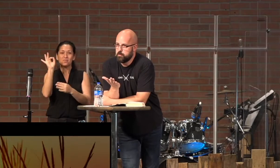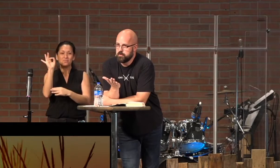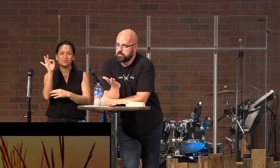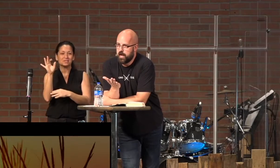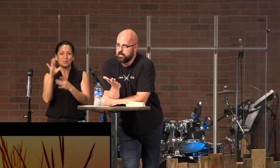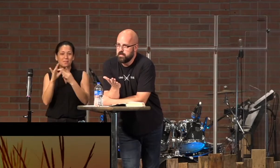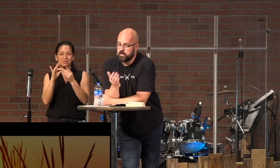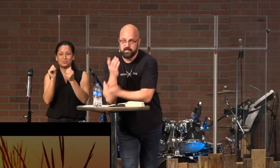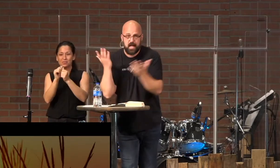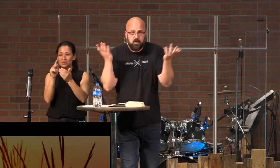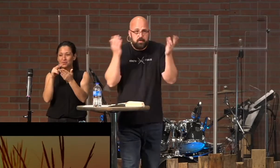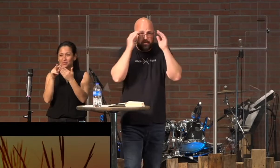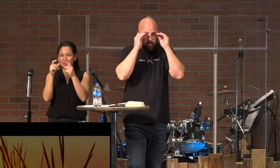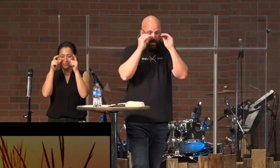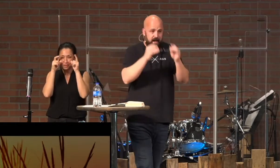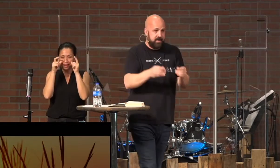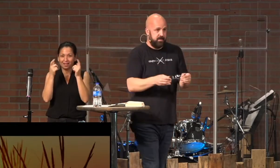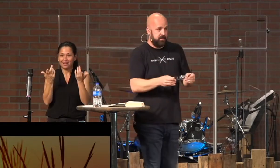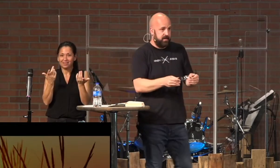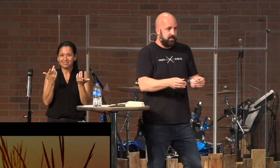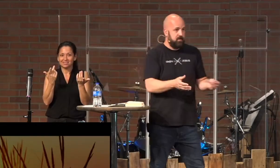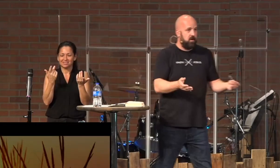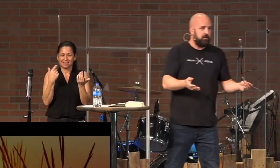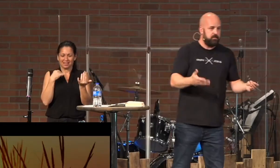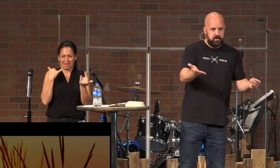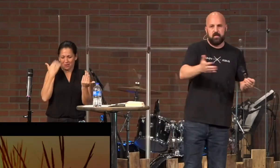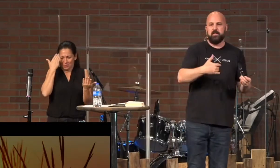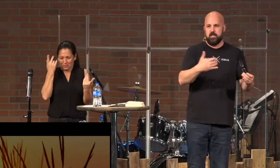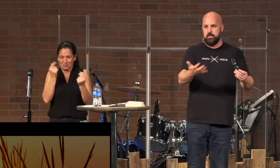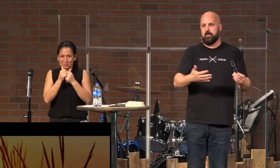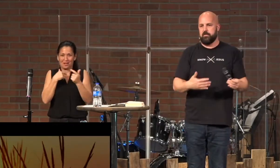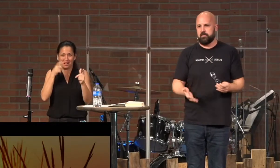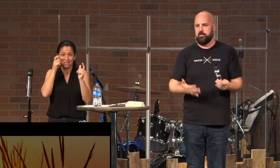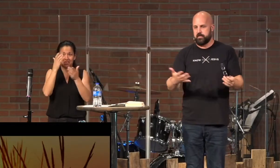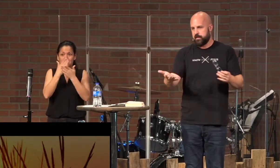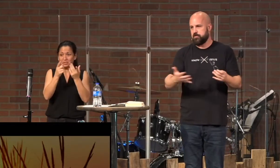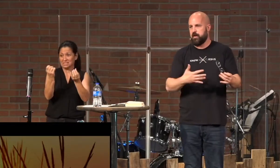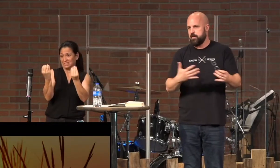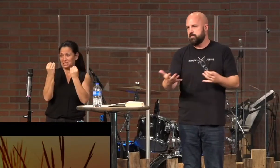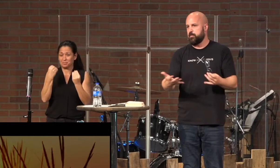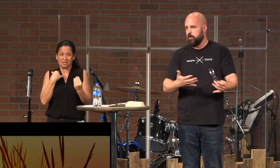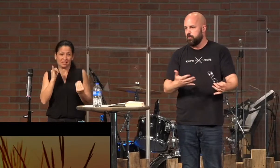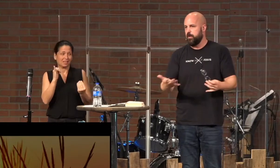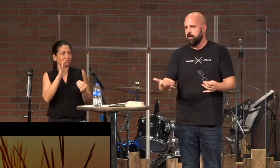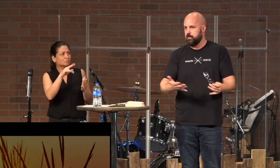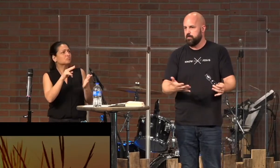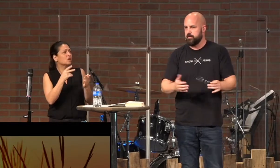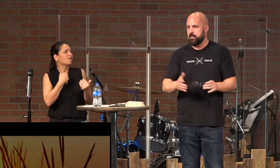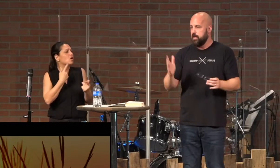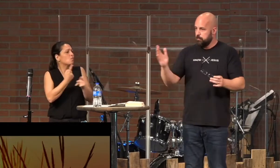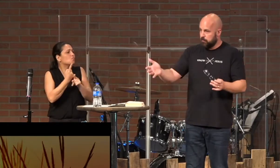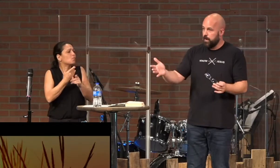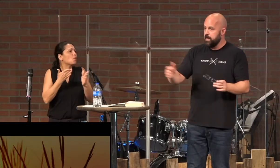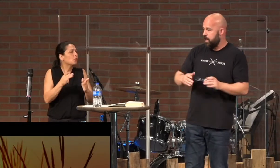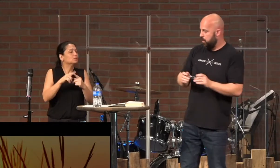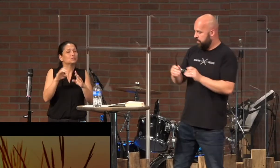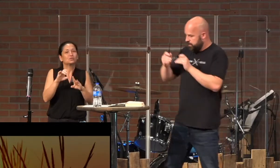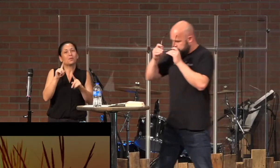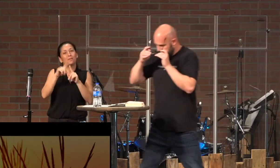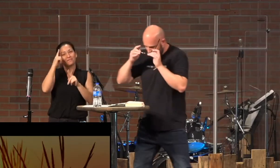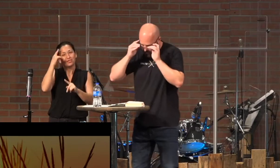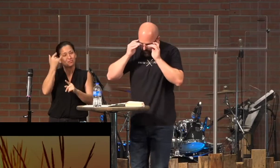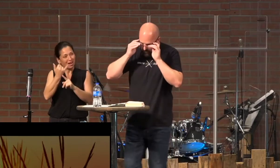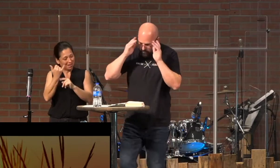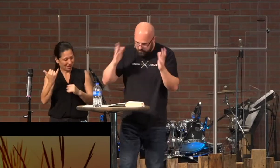probably going to be super distracting because I don't know what to do with my glasses. Like, some of y'all can teach me after the service. Like, Strider, here's an appropriate way to deal with this. But for right now,